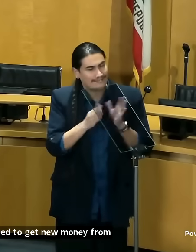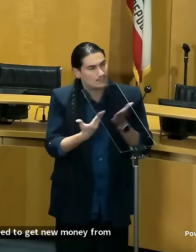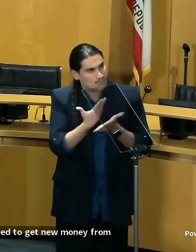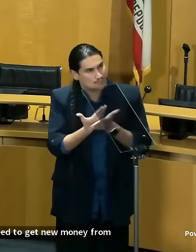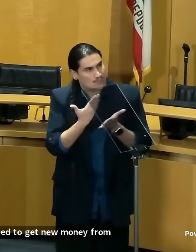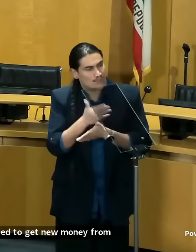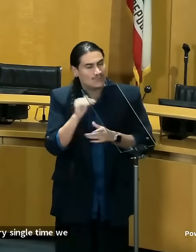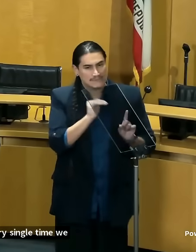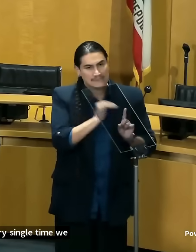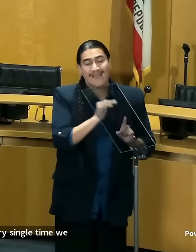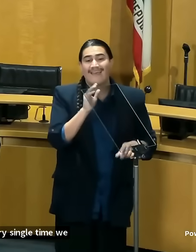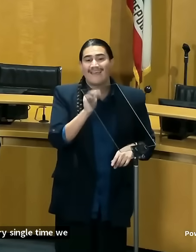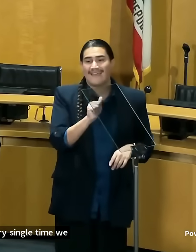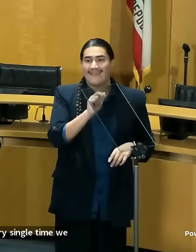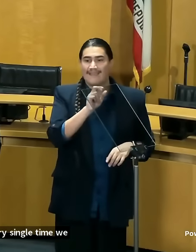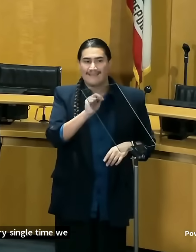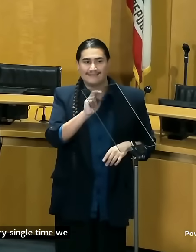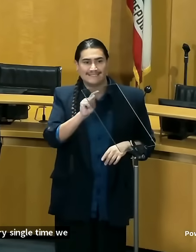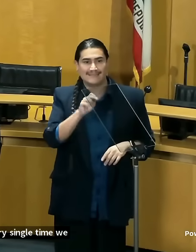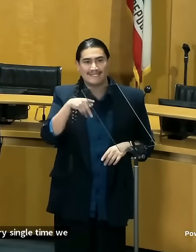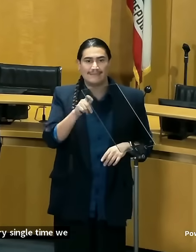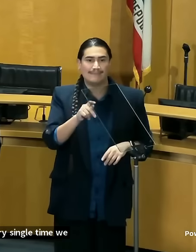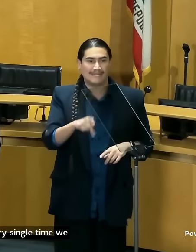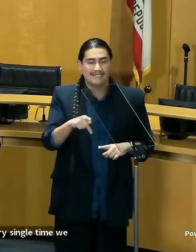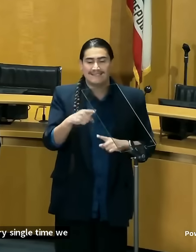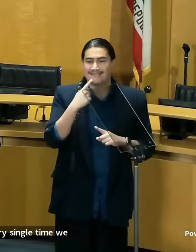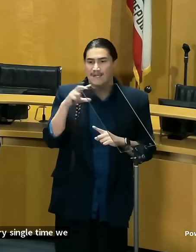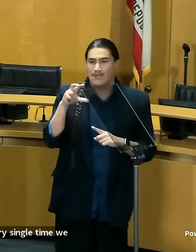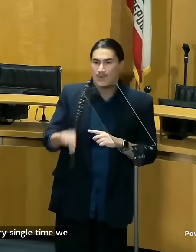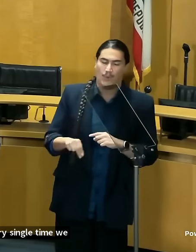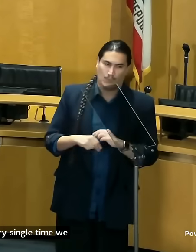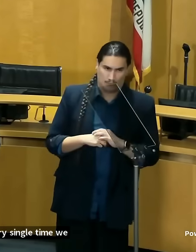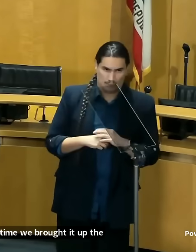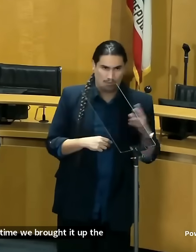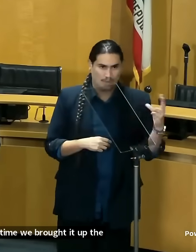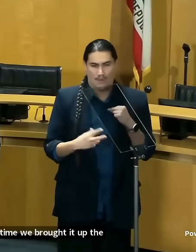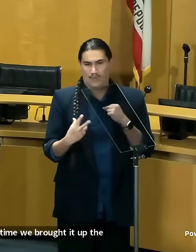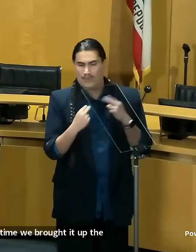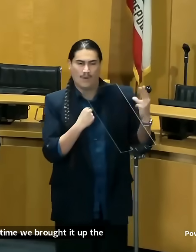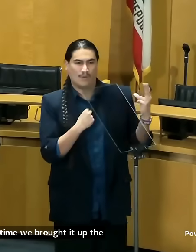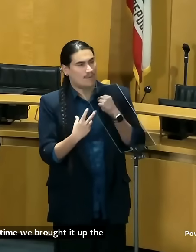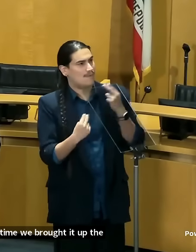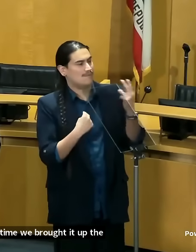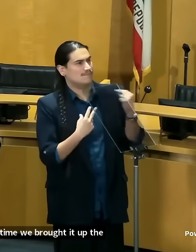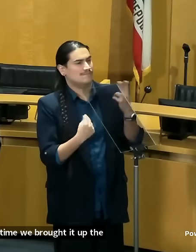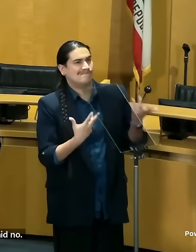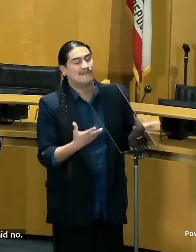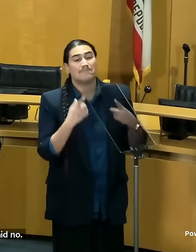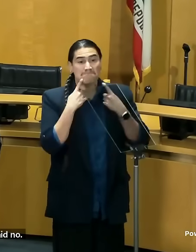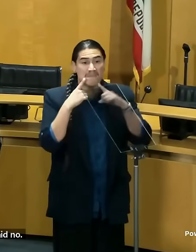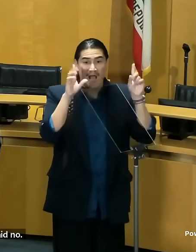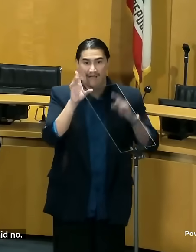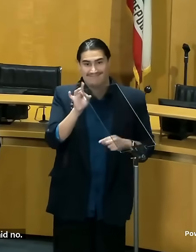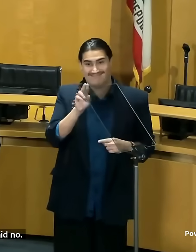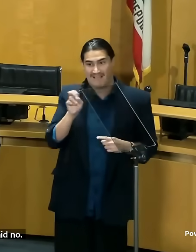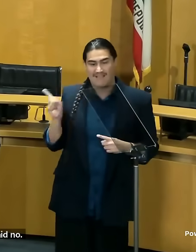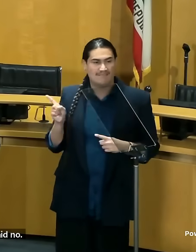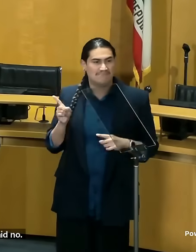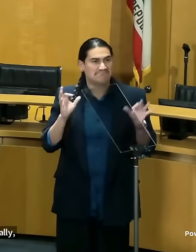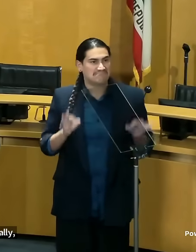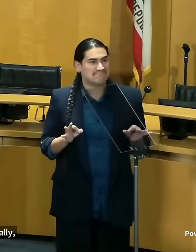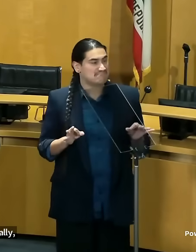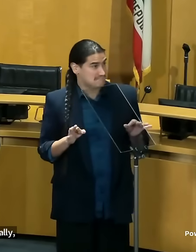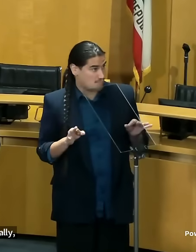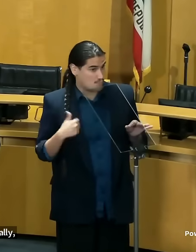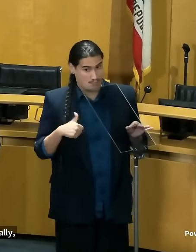it up, the AMPTP said no. And finally, Duncan said, we're not taking this